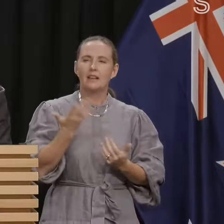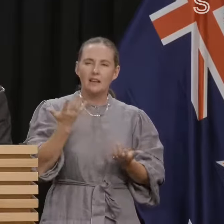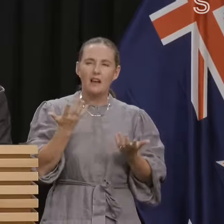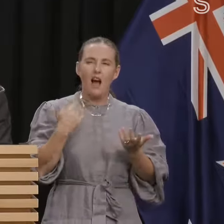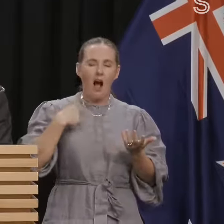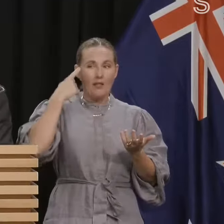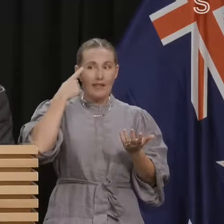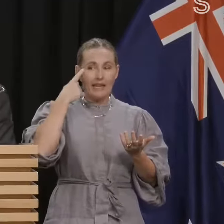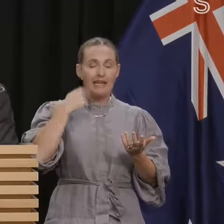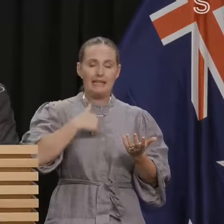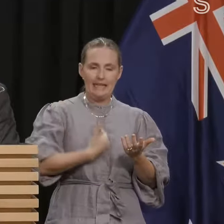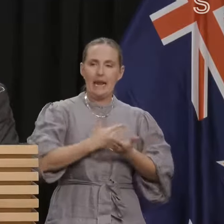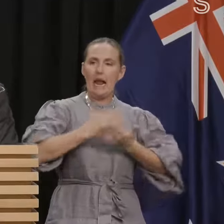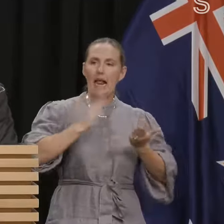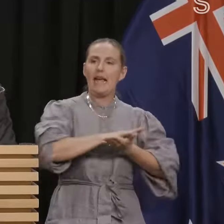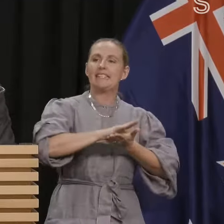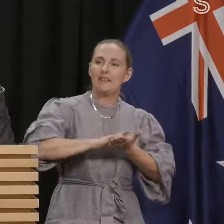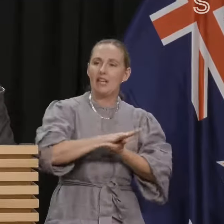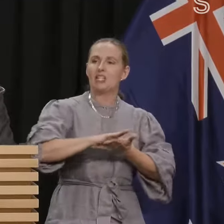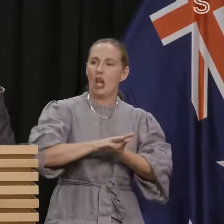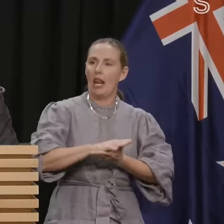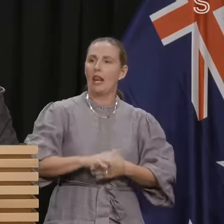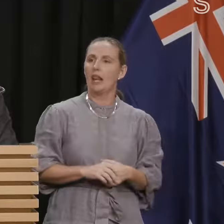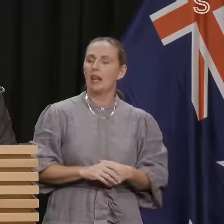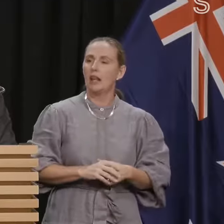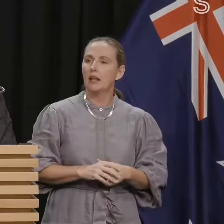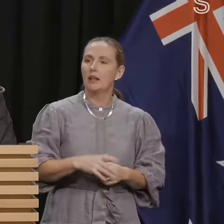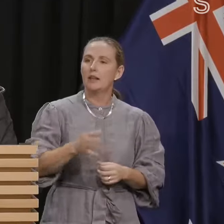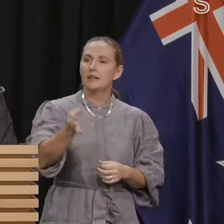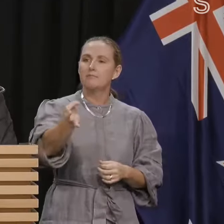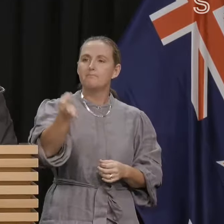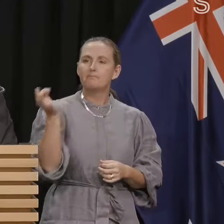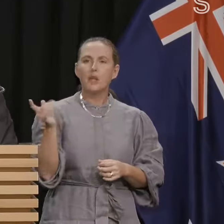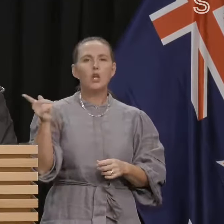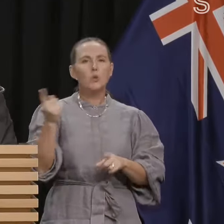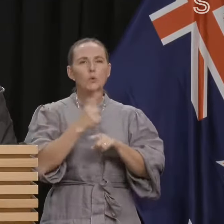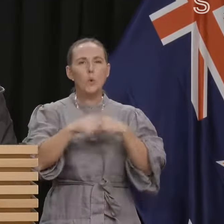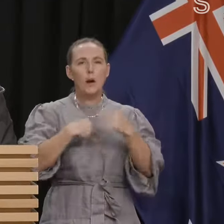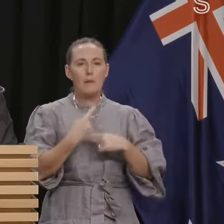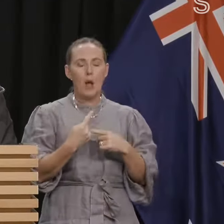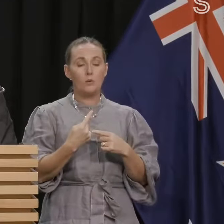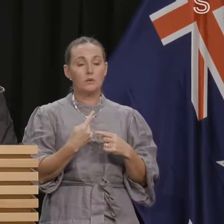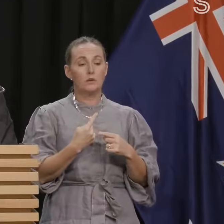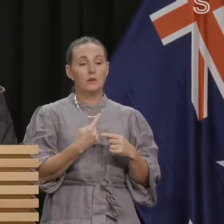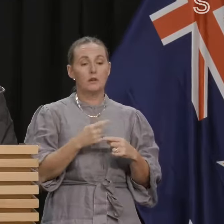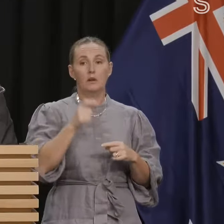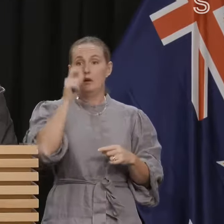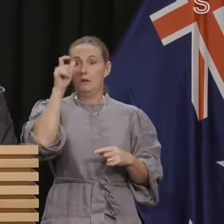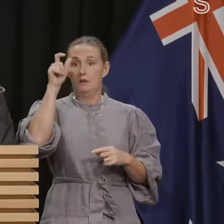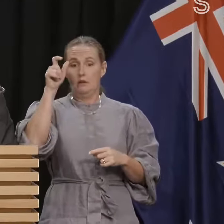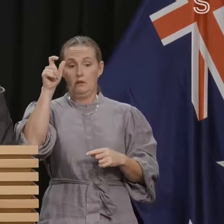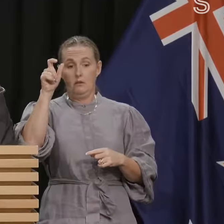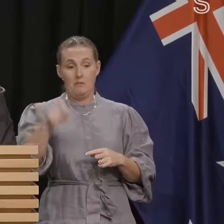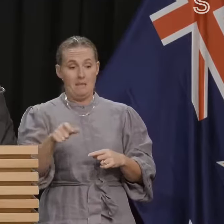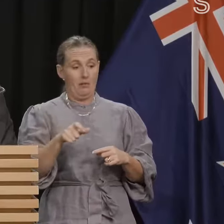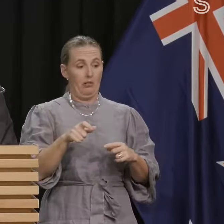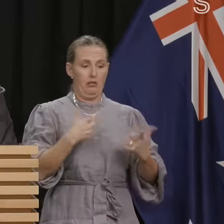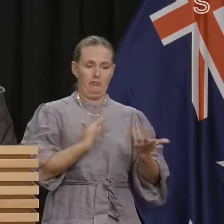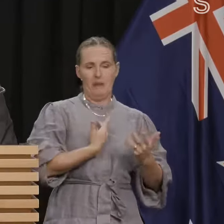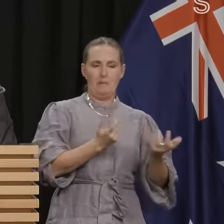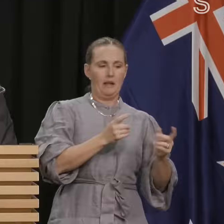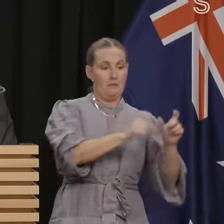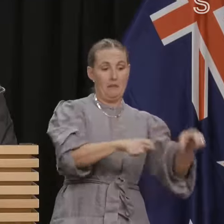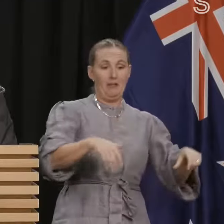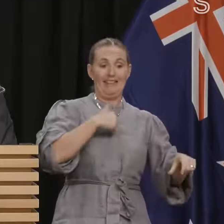issues will be very important there. I've mentioned third-party lobbyists, so that's a starting point, I suppose, is it, from differentiating people who